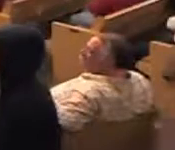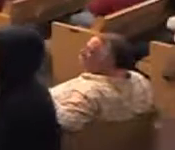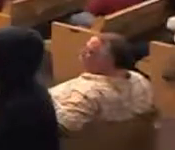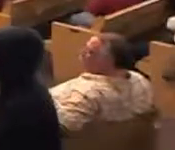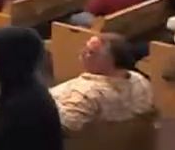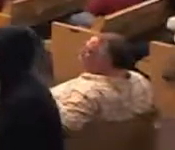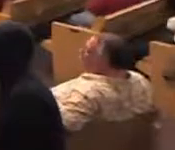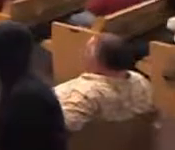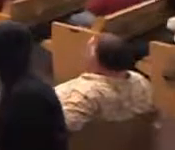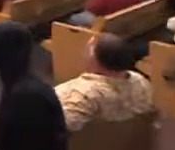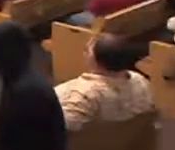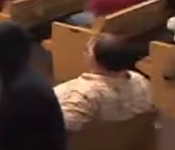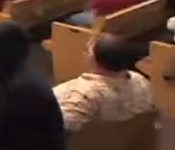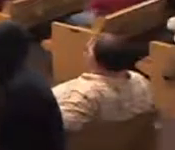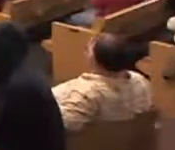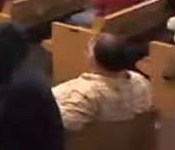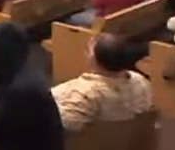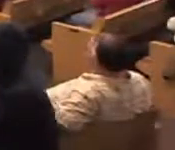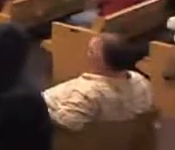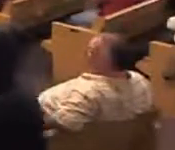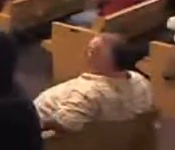We are in revival.